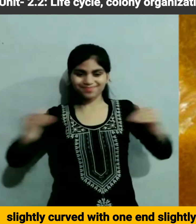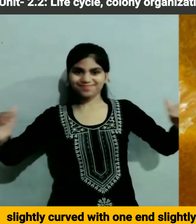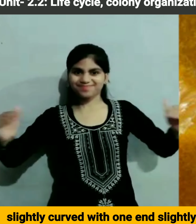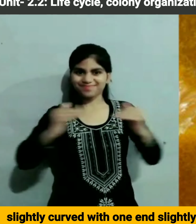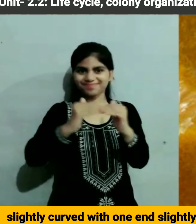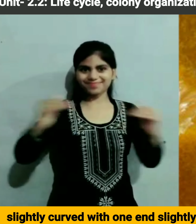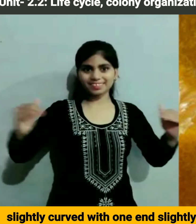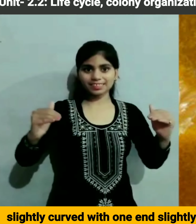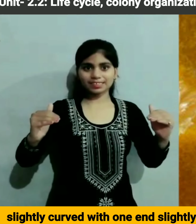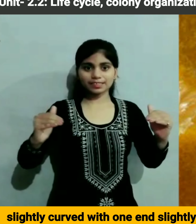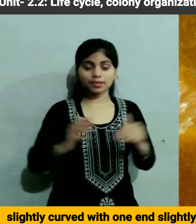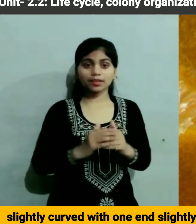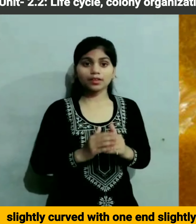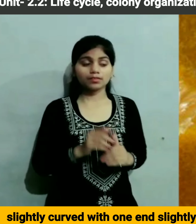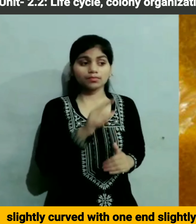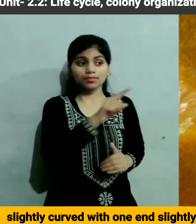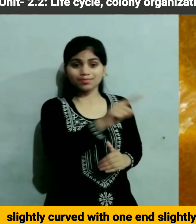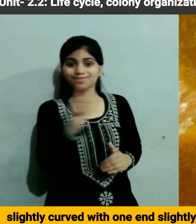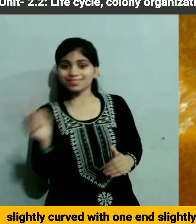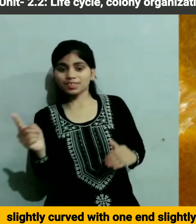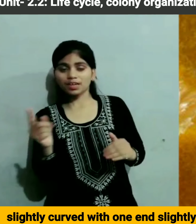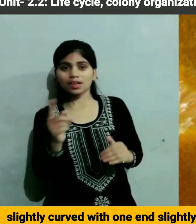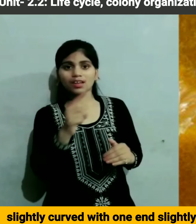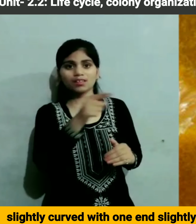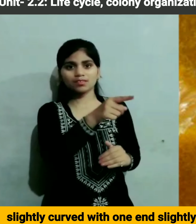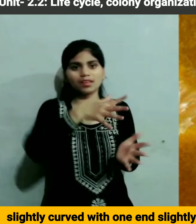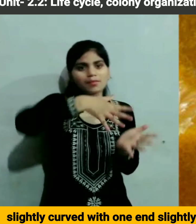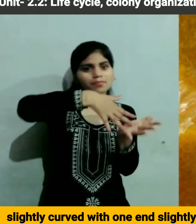slightly weaker than the other one.